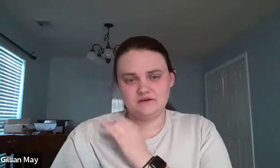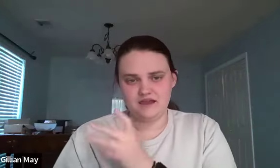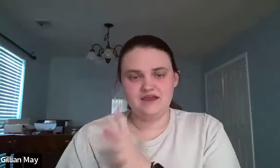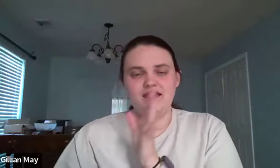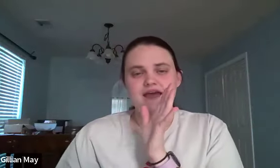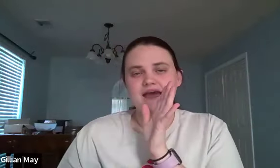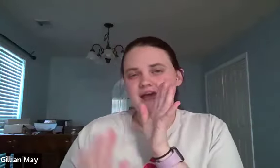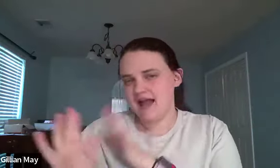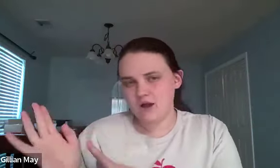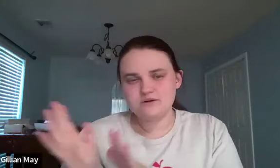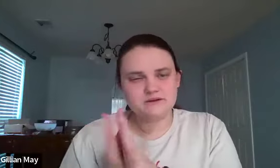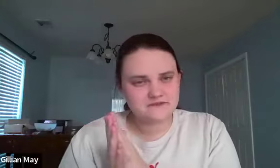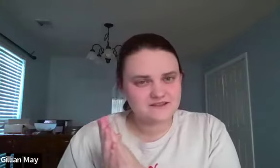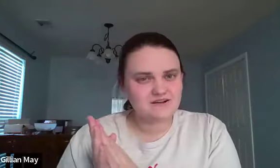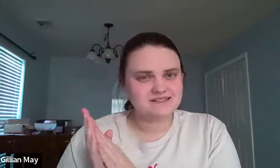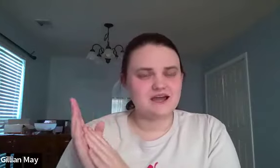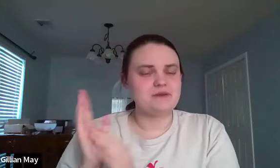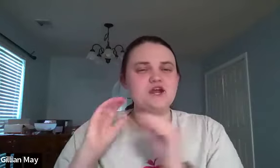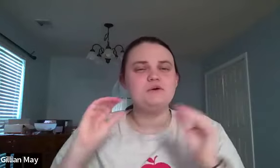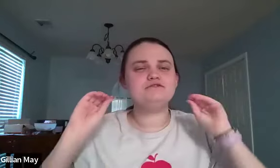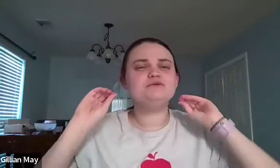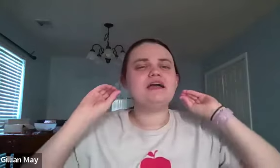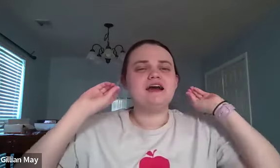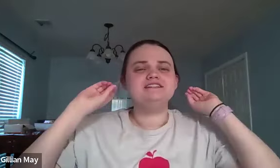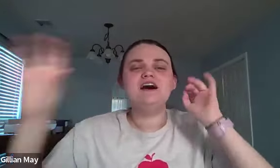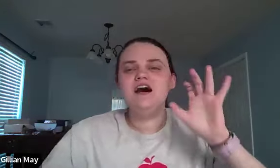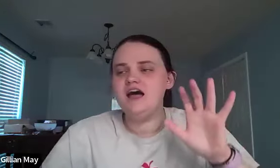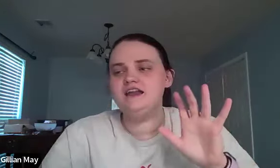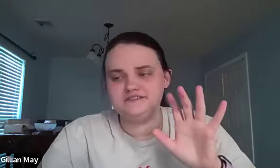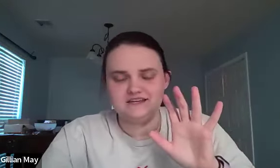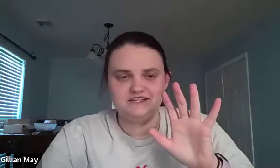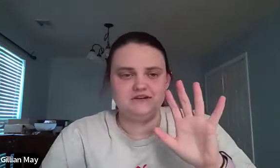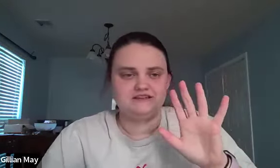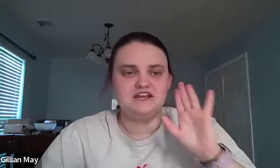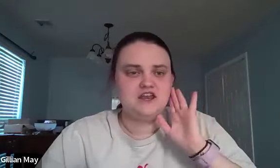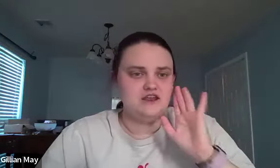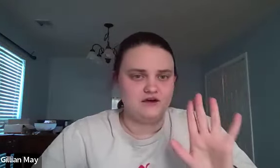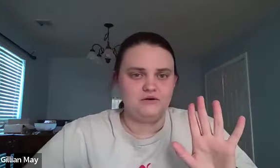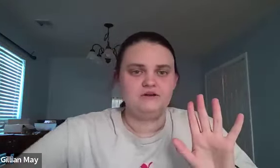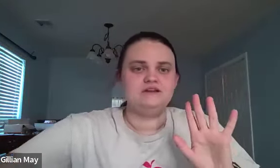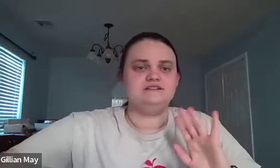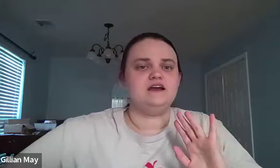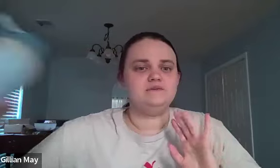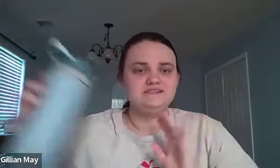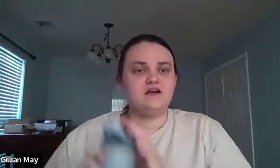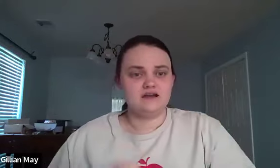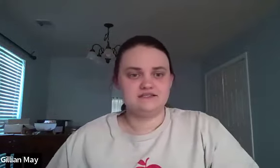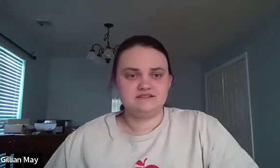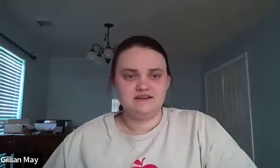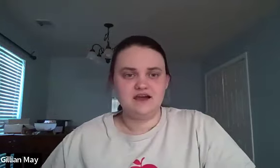Okay. How are we feeling on time? I know I've thrown like a ton of signs at you guys. I know time is a lot.